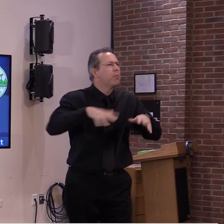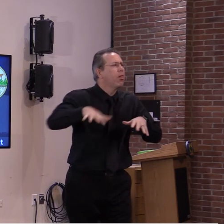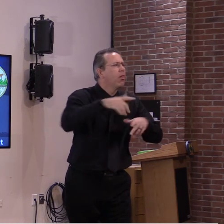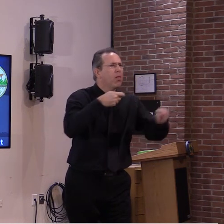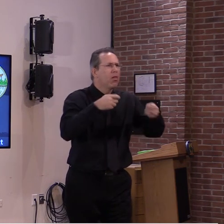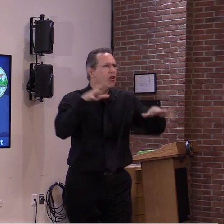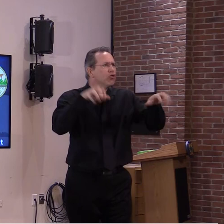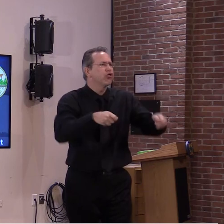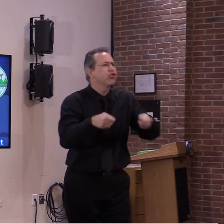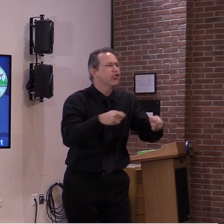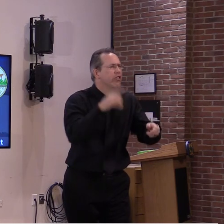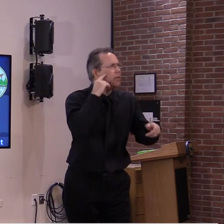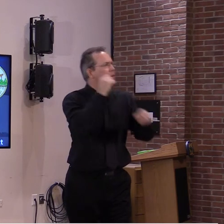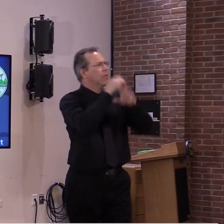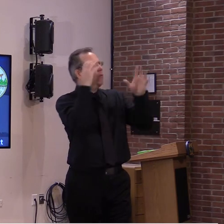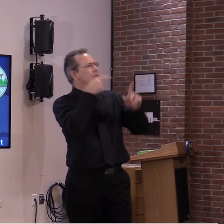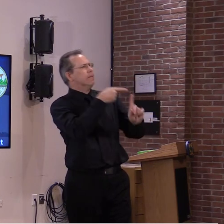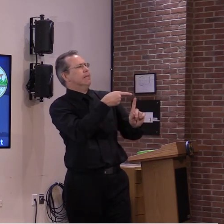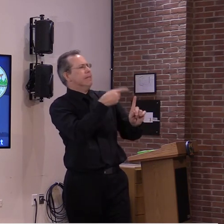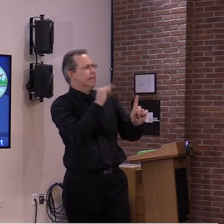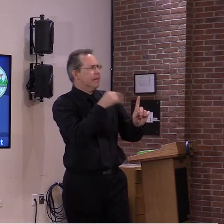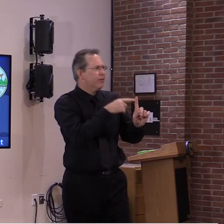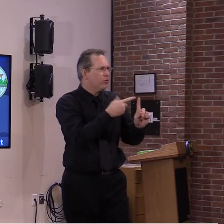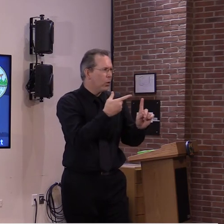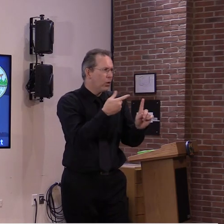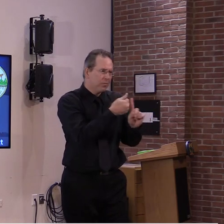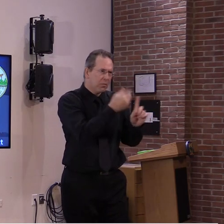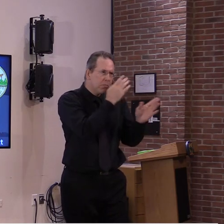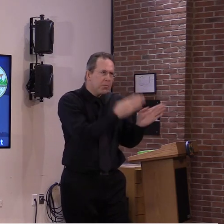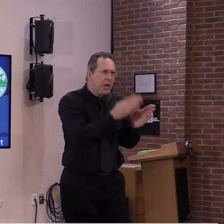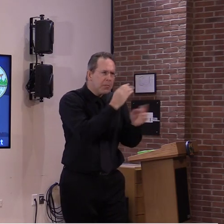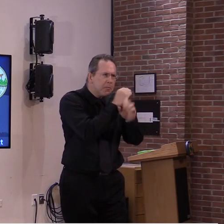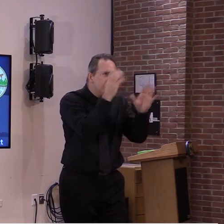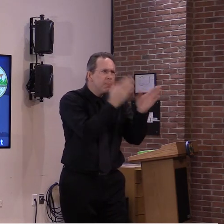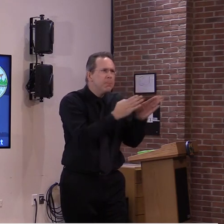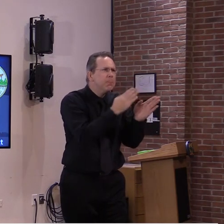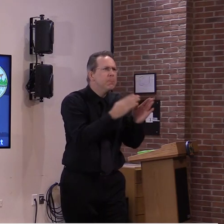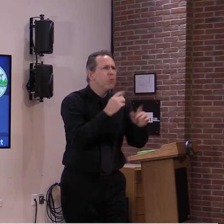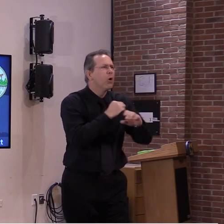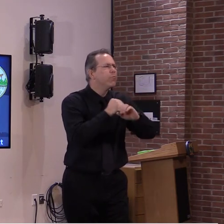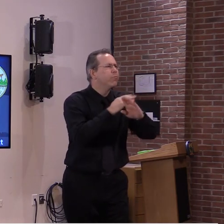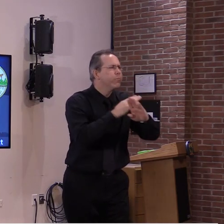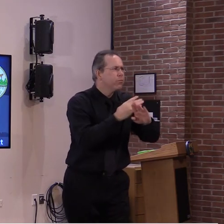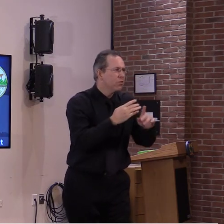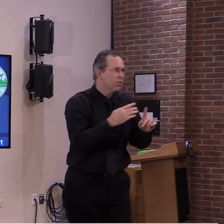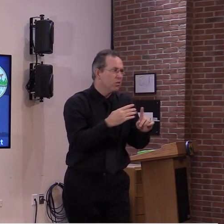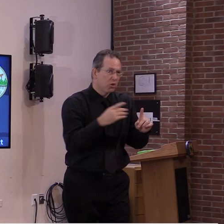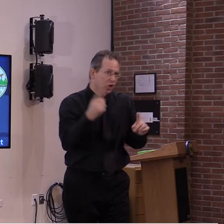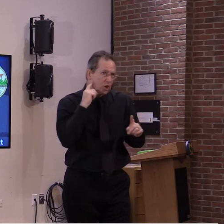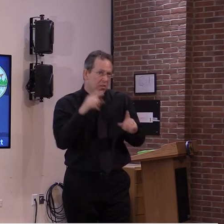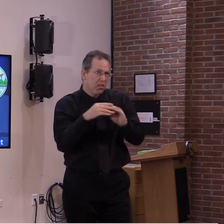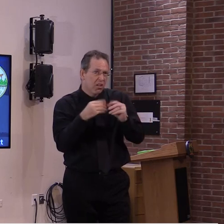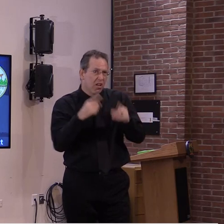Did you hear about the case? Does that alarm you at all? I have not heard of the case.